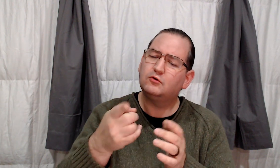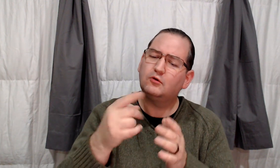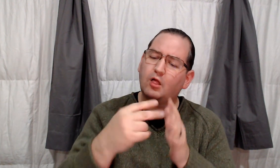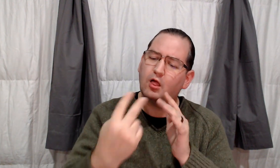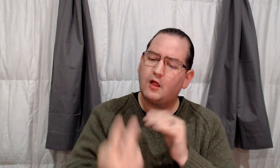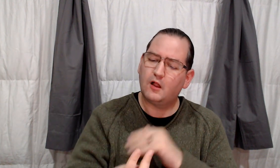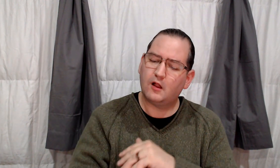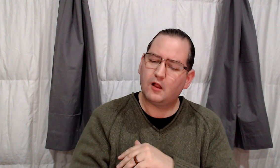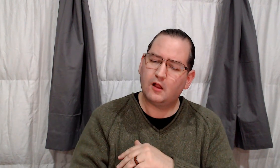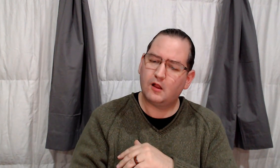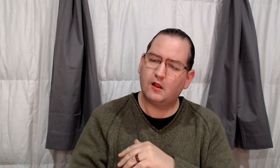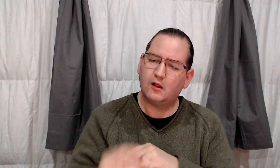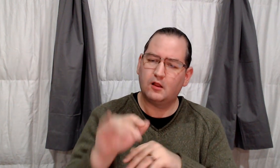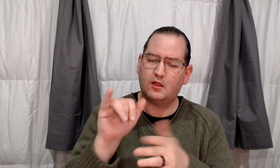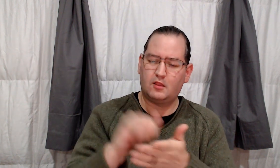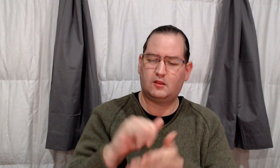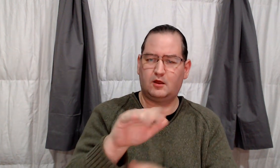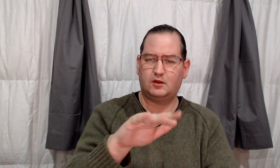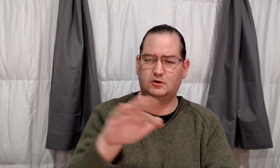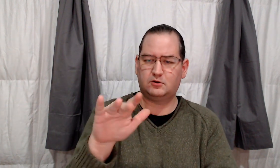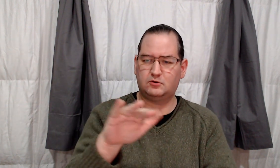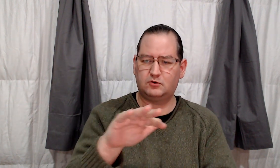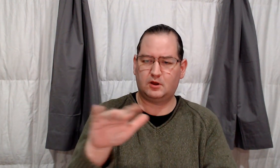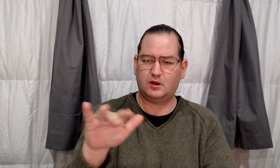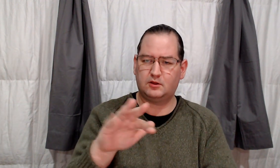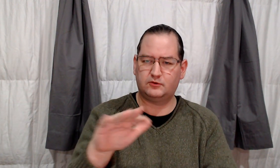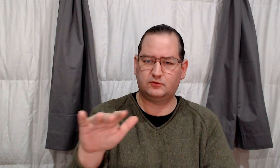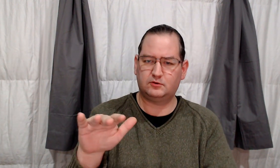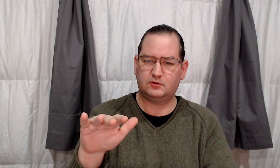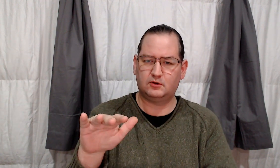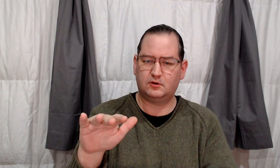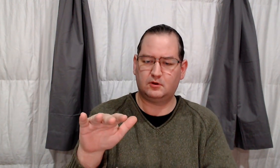Because the deeper you go, the better you'll feel.